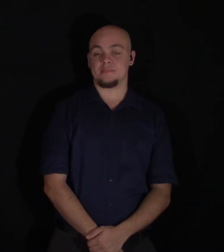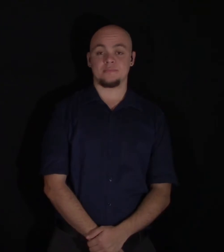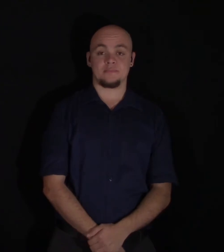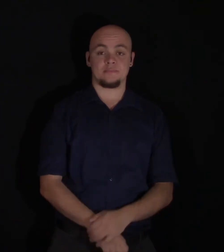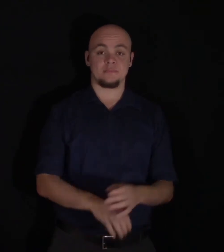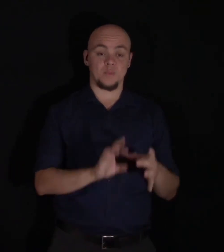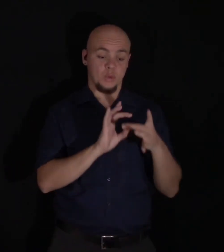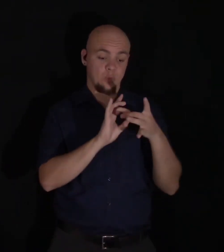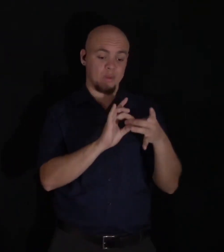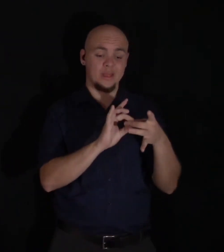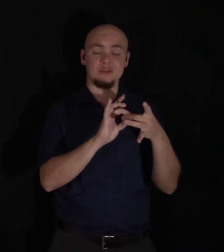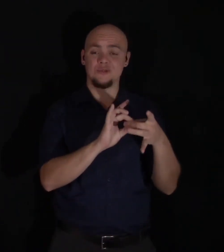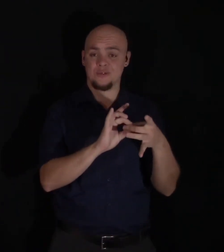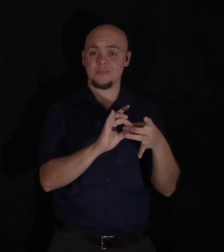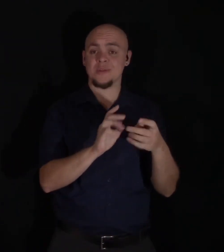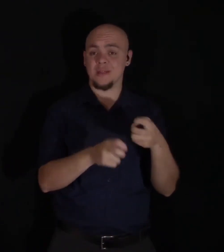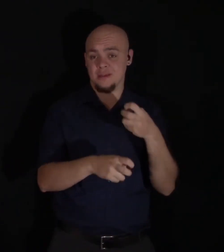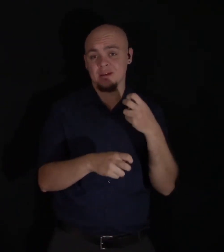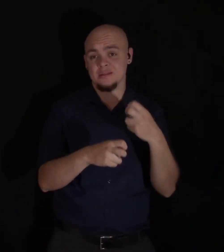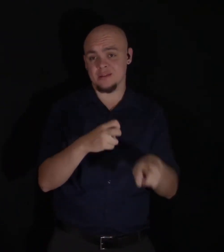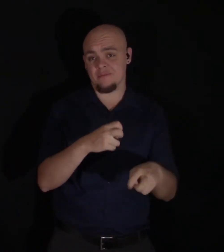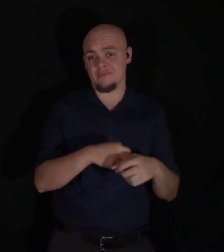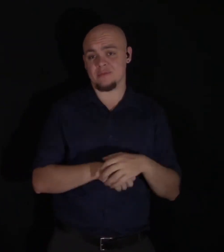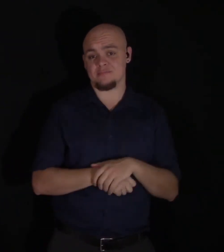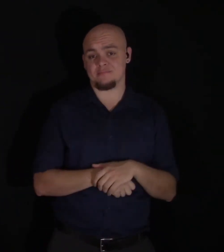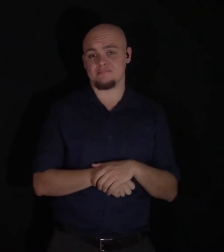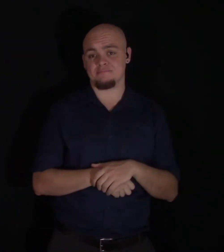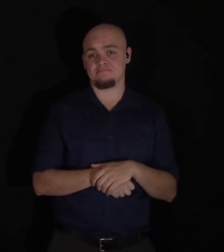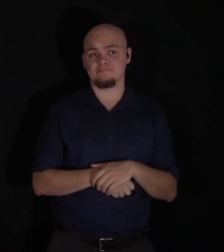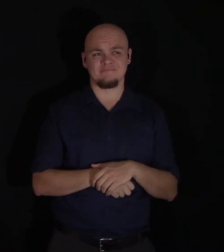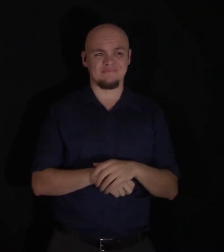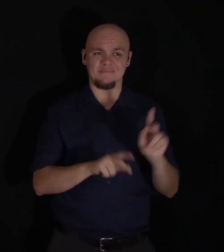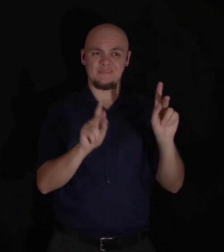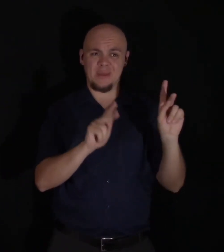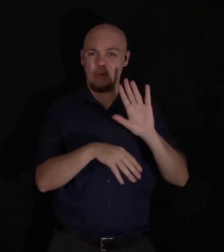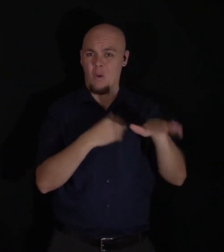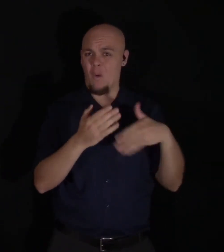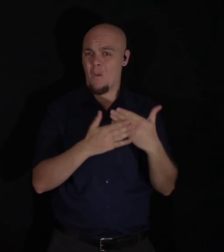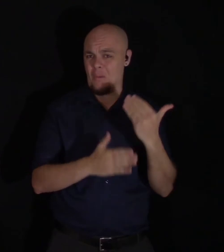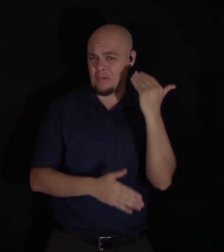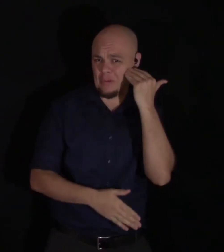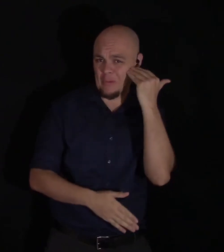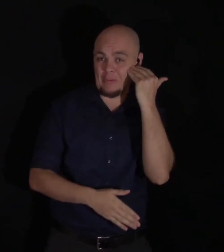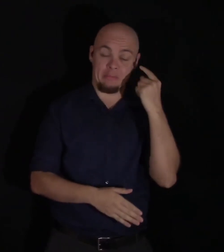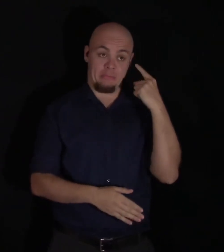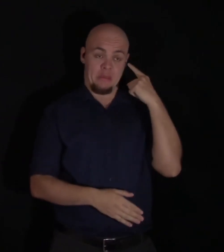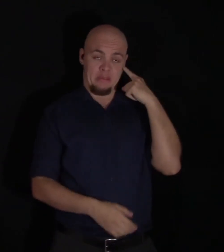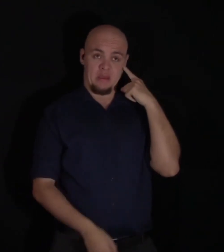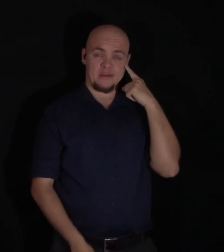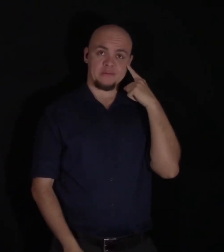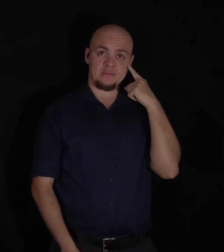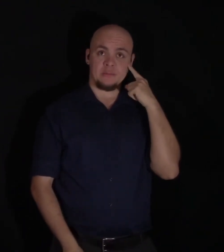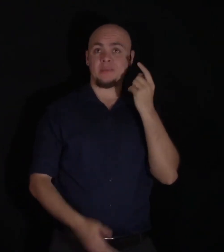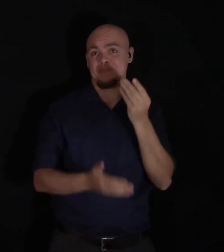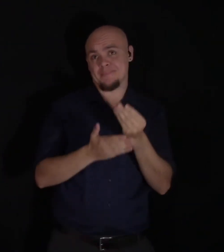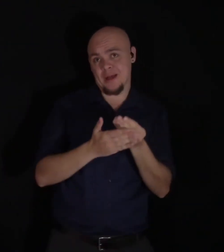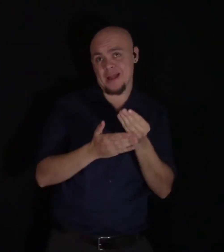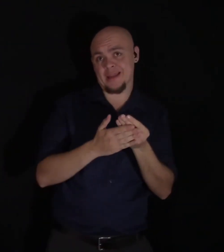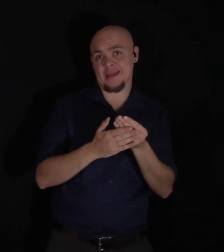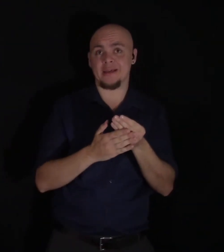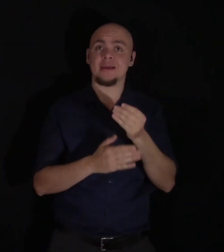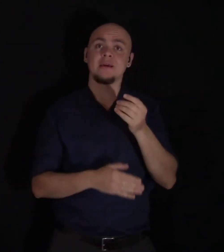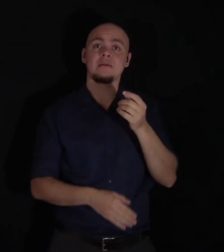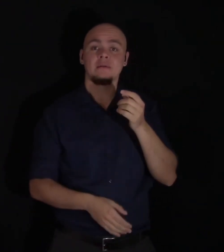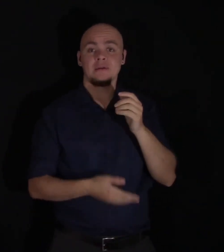Relationships are difficult. Everybody knows that. Most people think it's because of money,